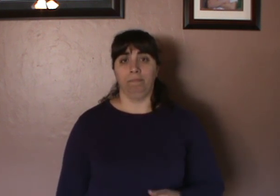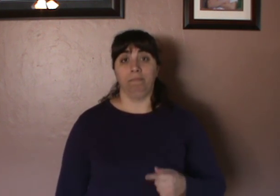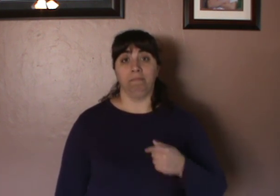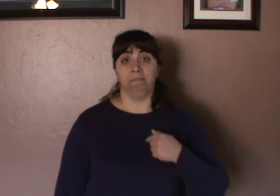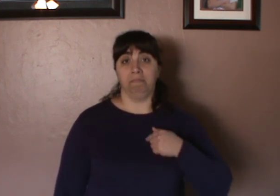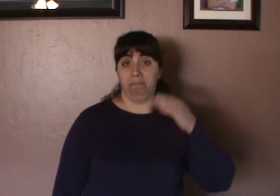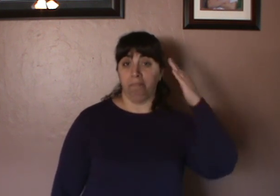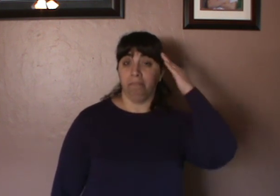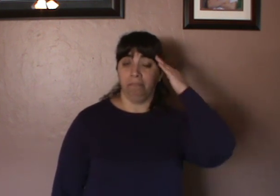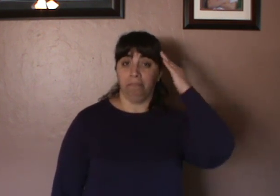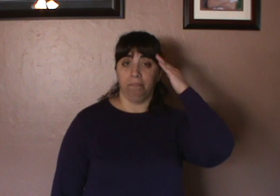disinterest, I know